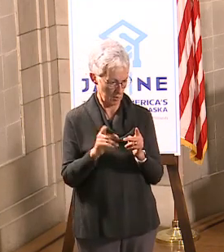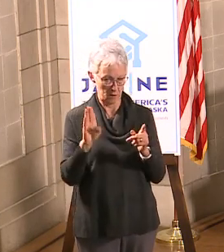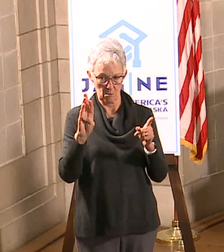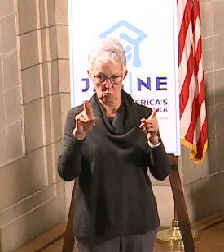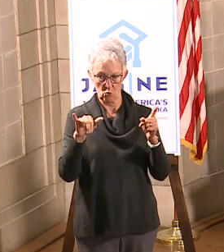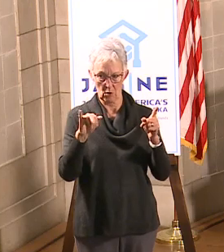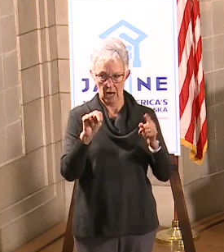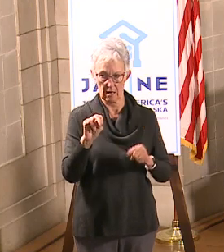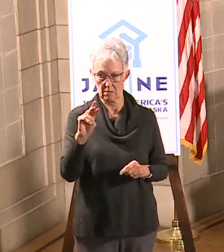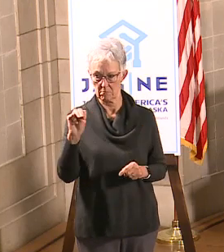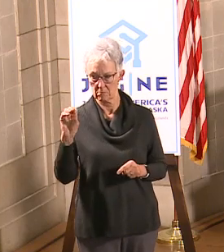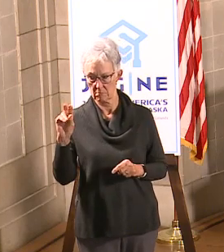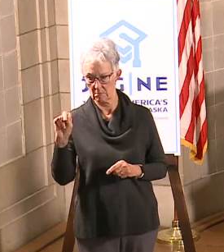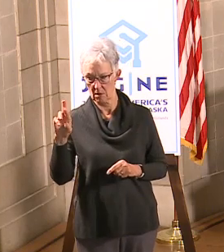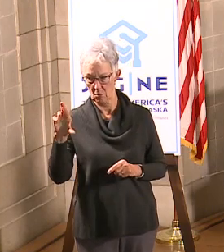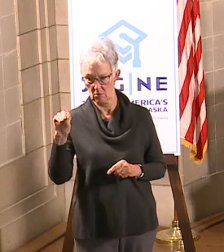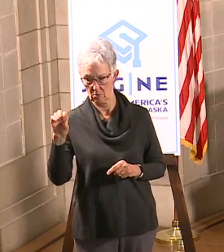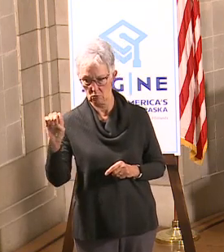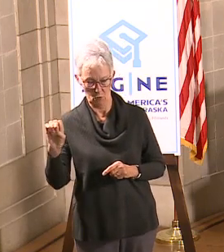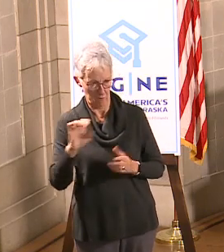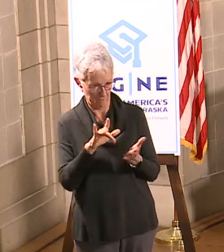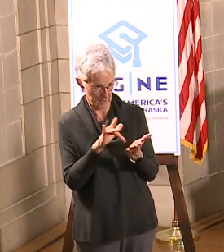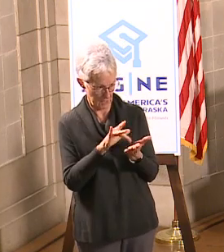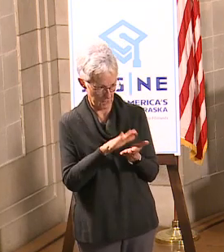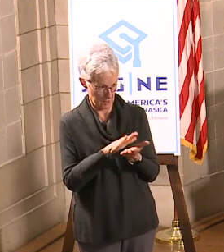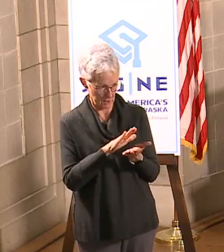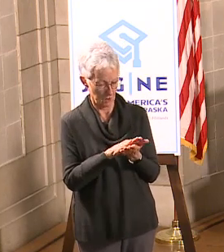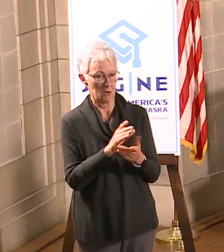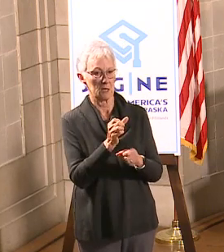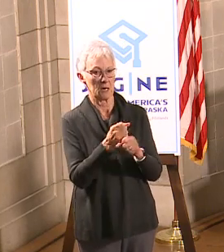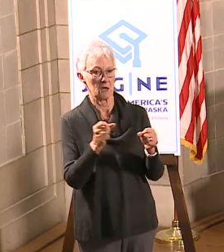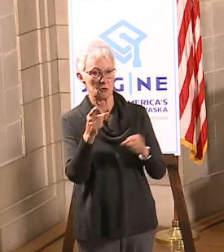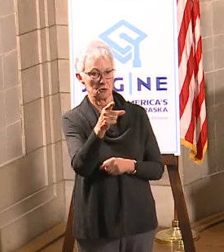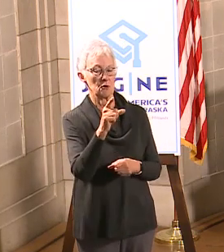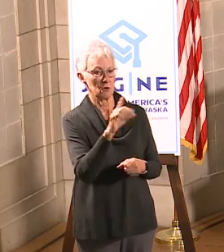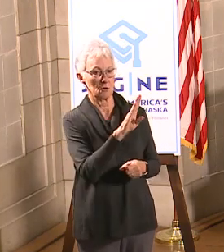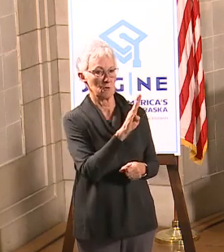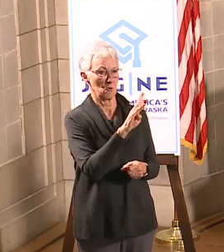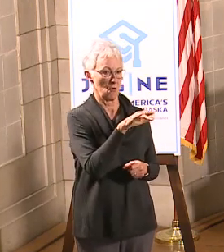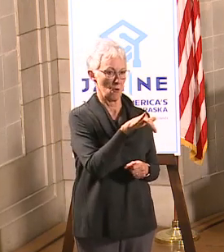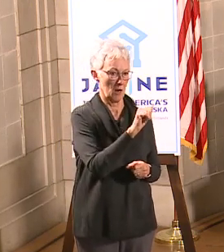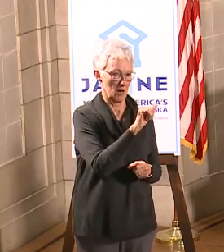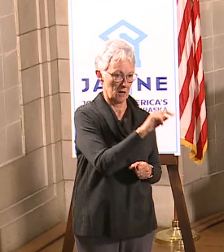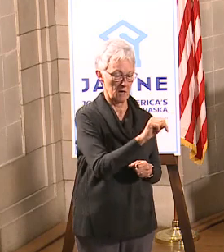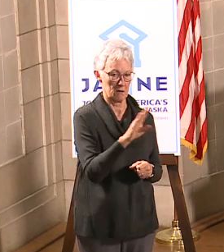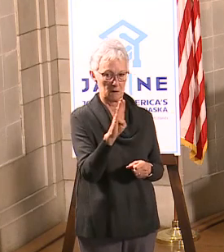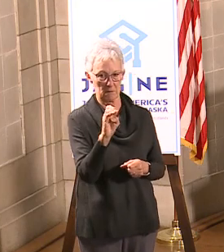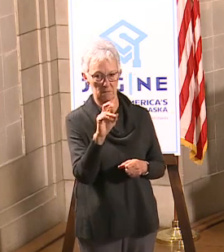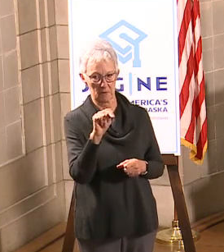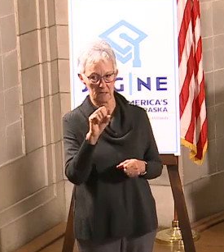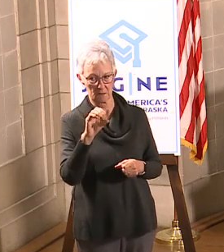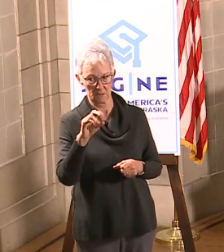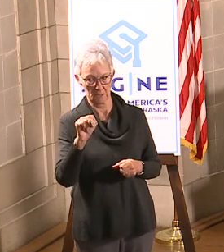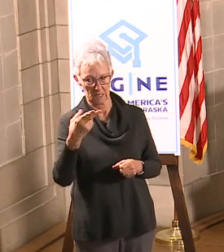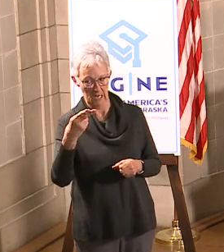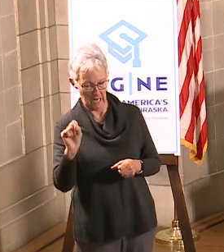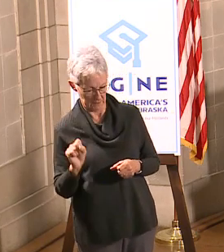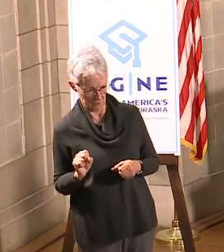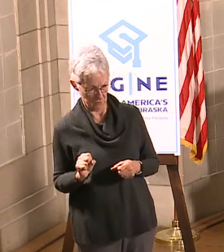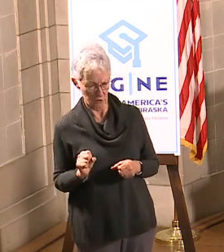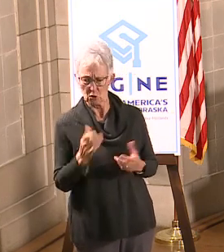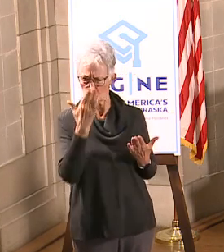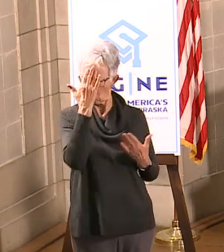Middle Schools, and then next school year at Benson and Bryan High Schools. So why JAG? Well, this is a program that